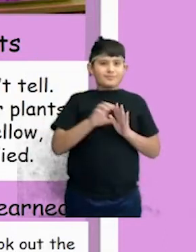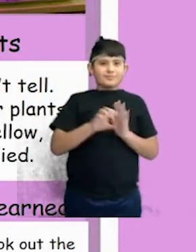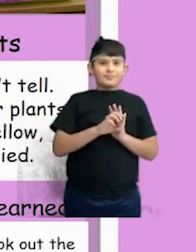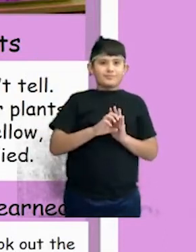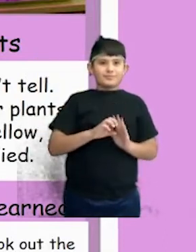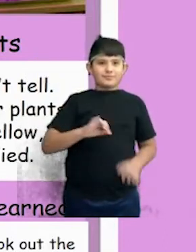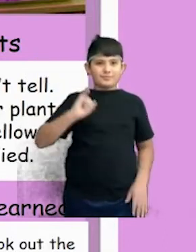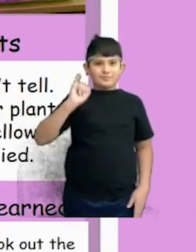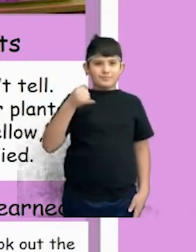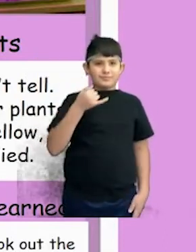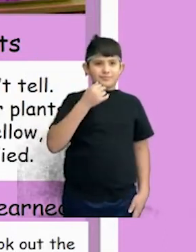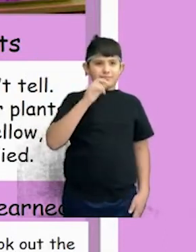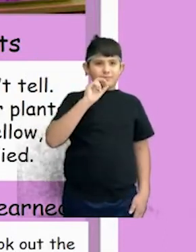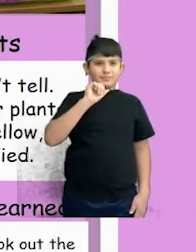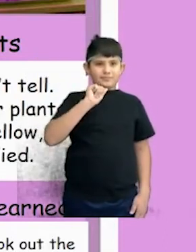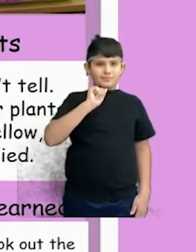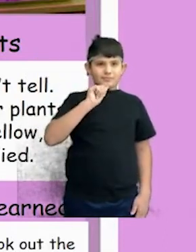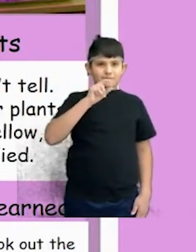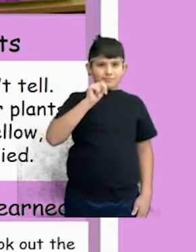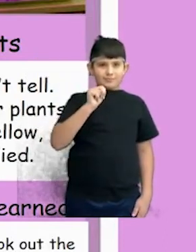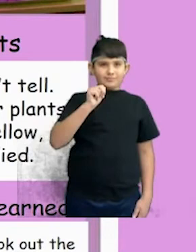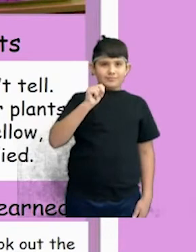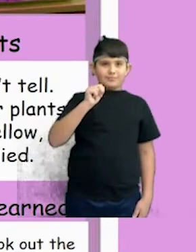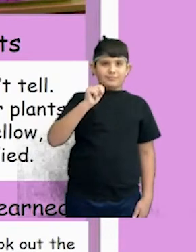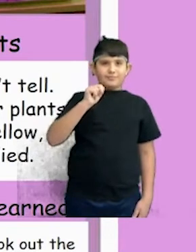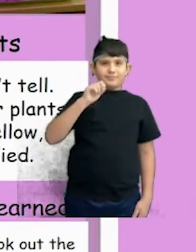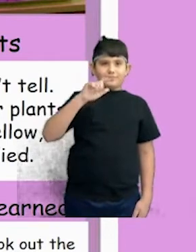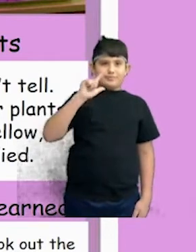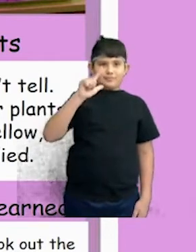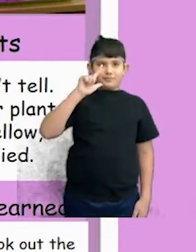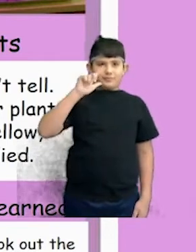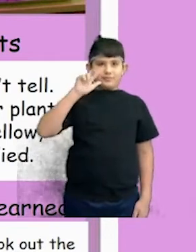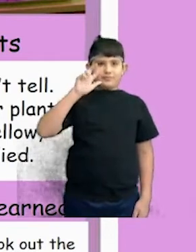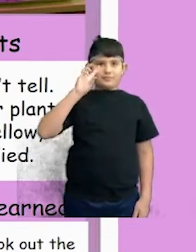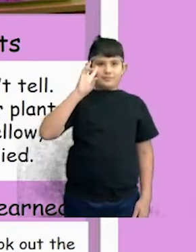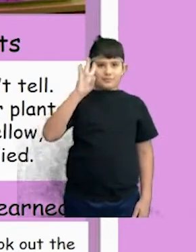Here in the second picture from January 27th,